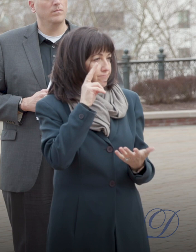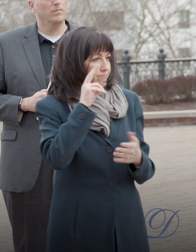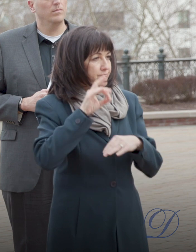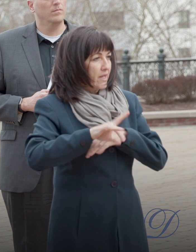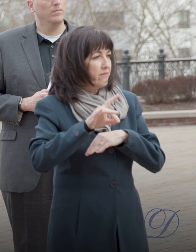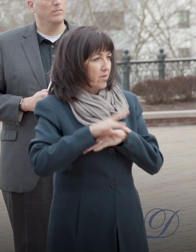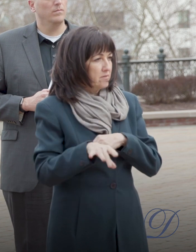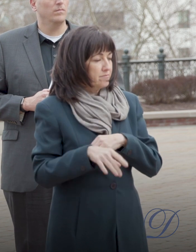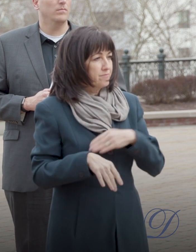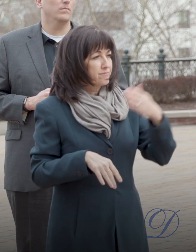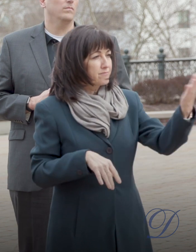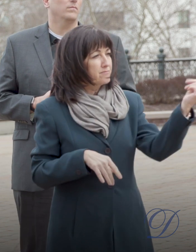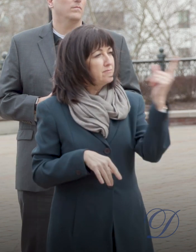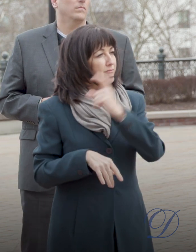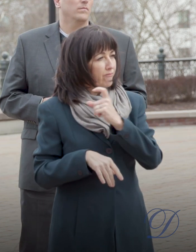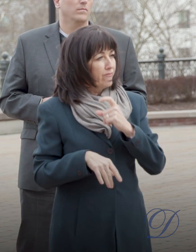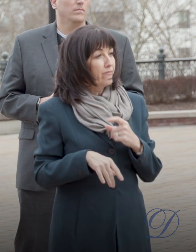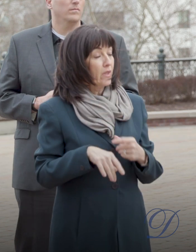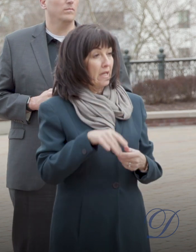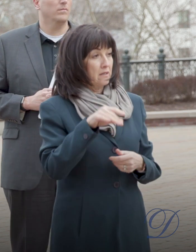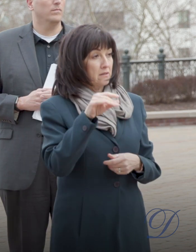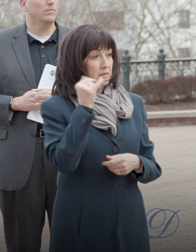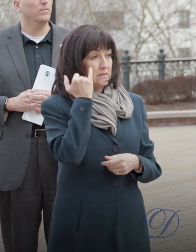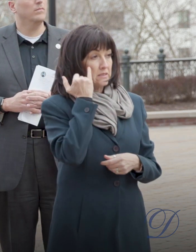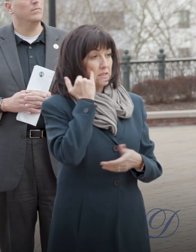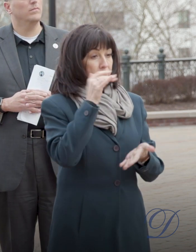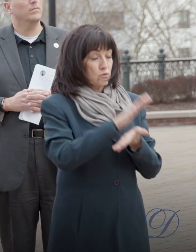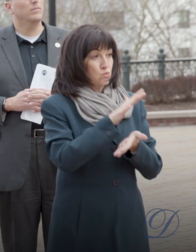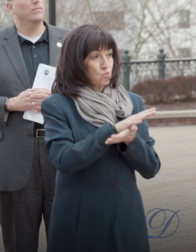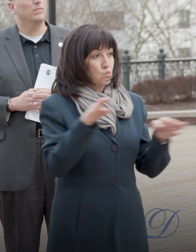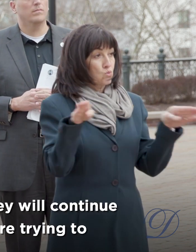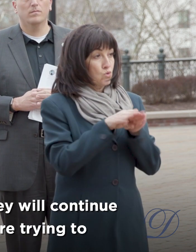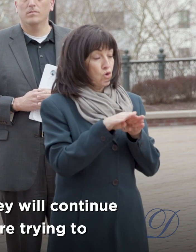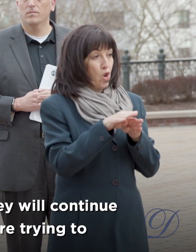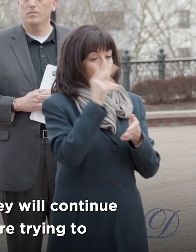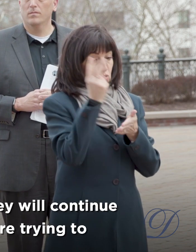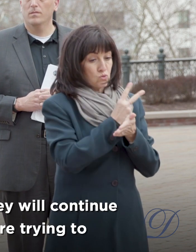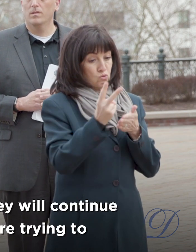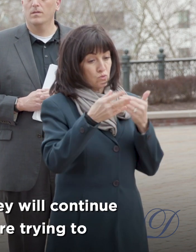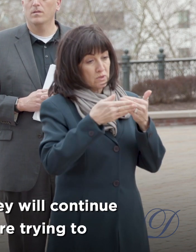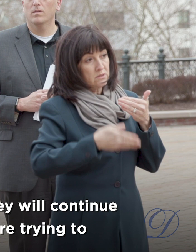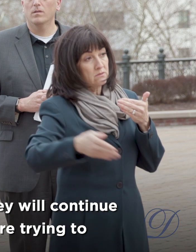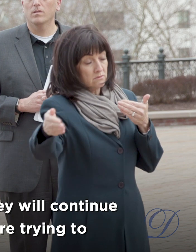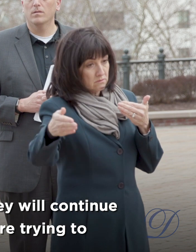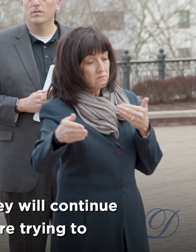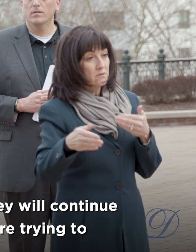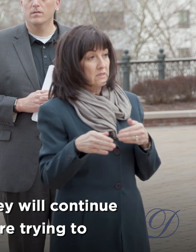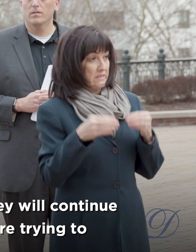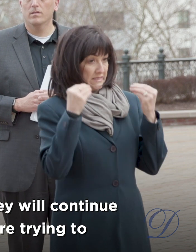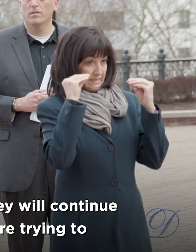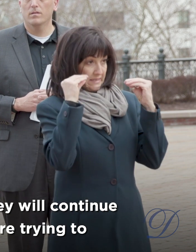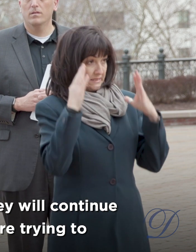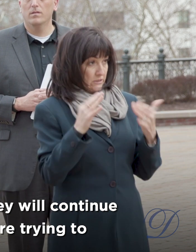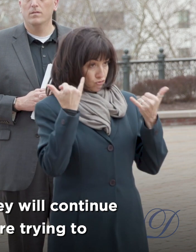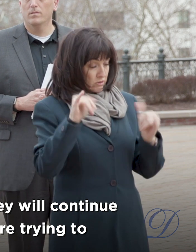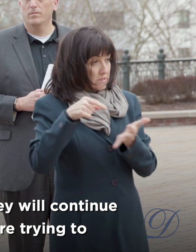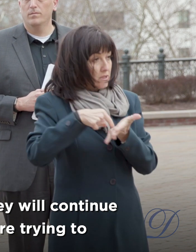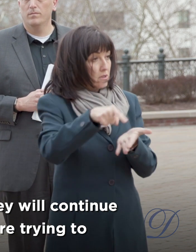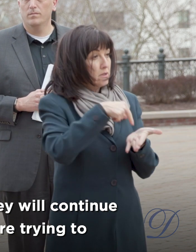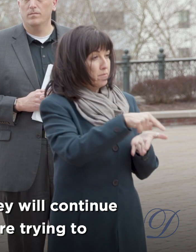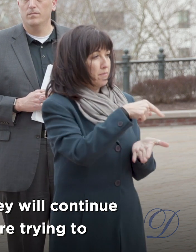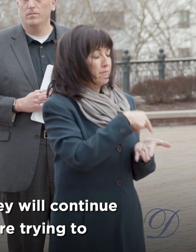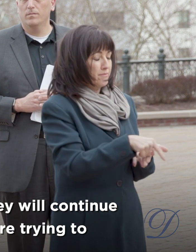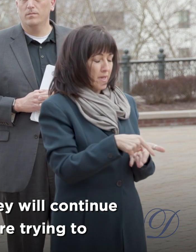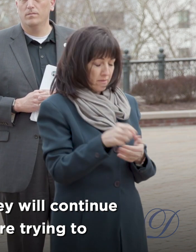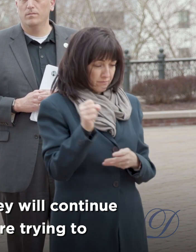the schools continue to be closed longer than the 2 weeks, will teachers still be paid? Yeah, my understanding is that they will continue